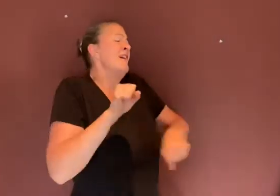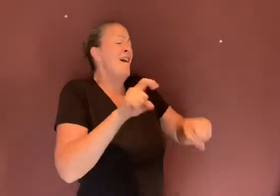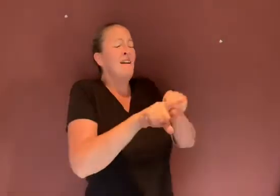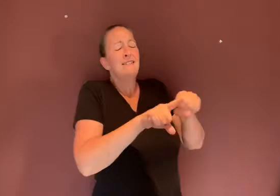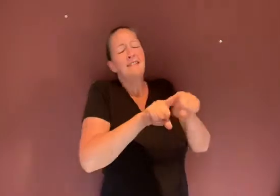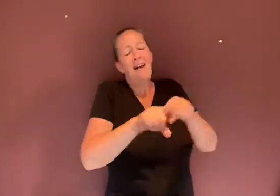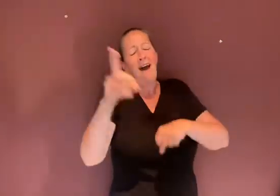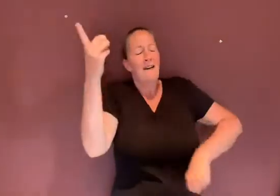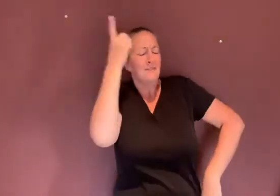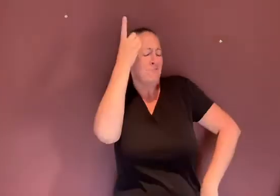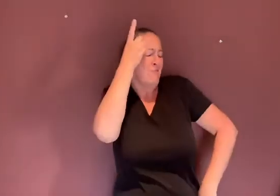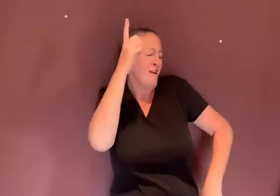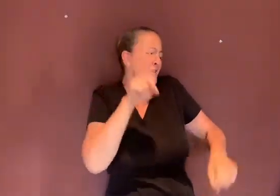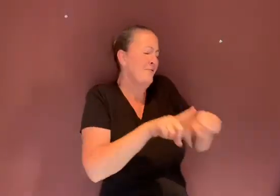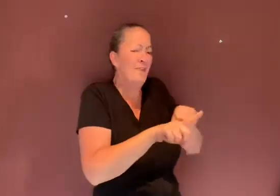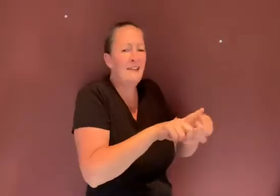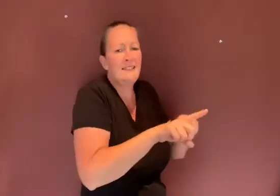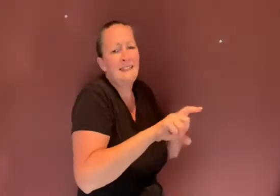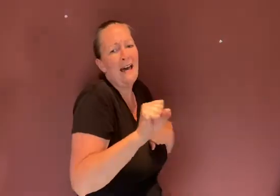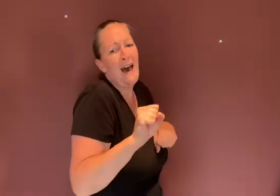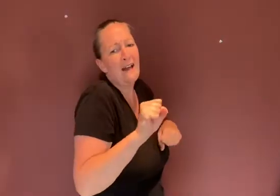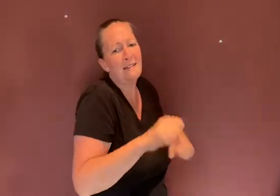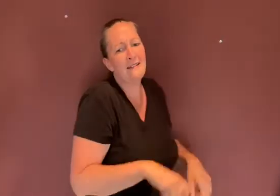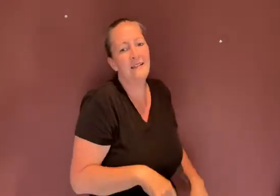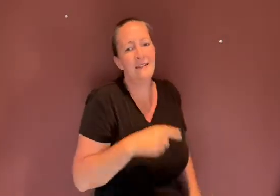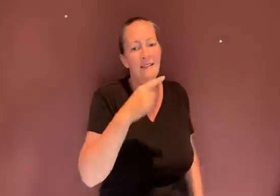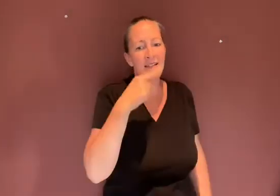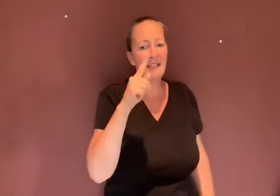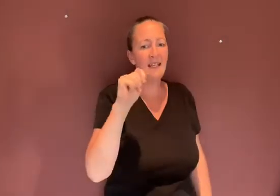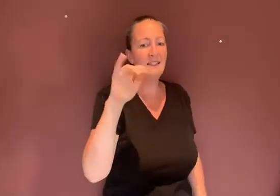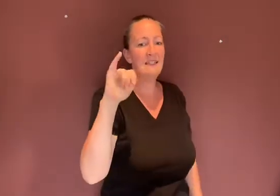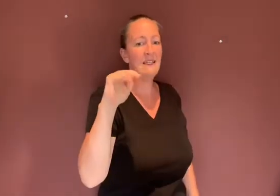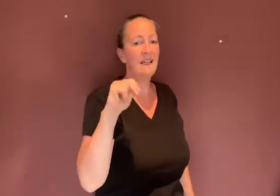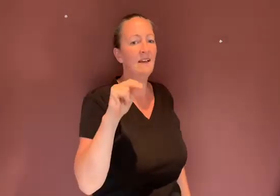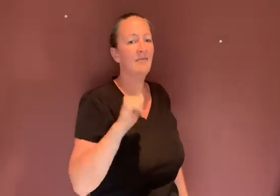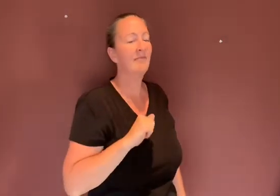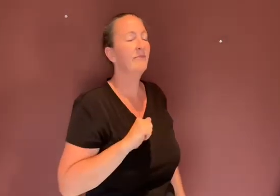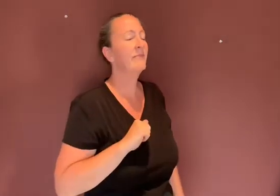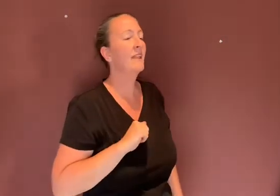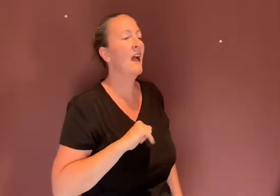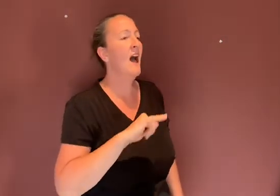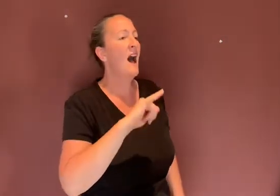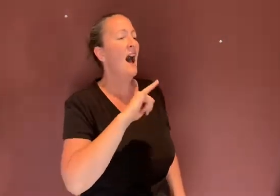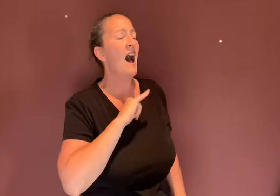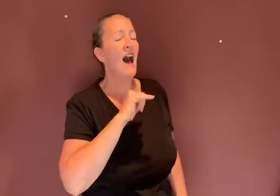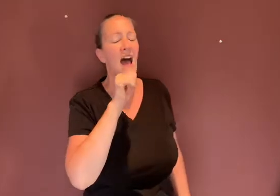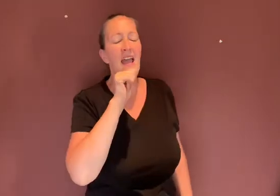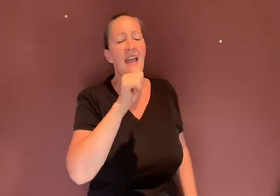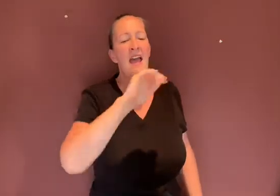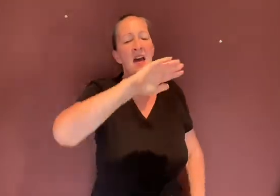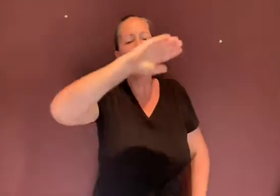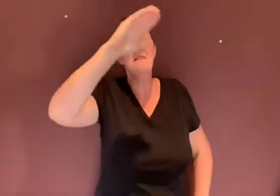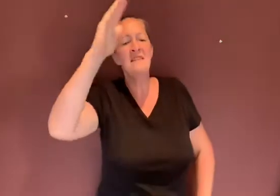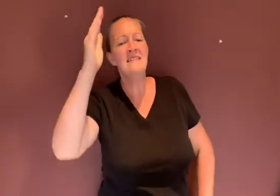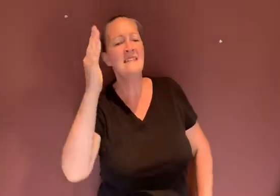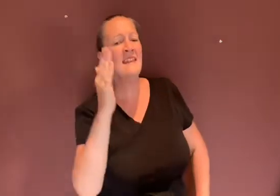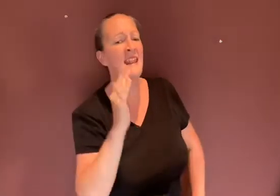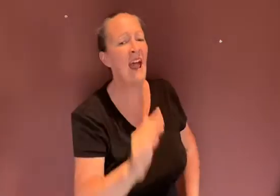"Socks, socks, wonderful socks," said Tina. "I am